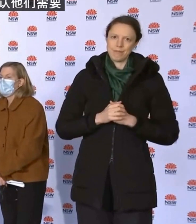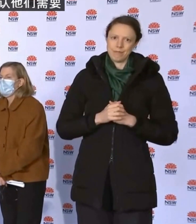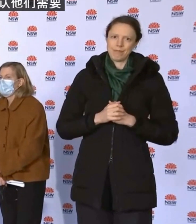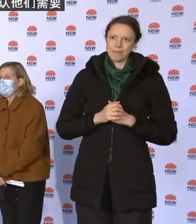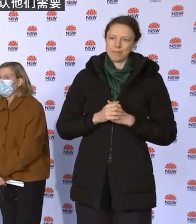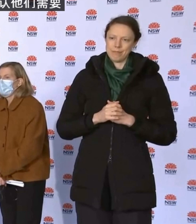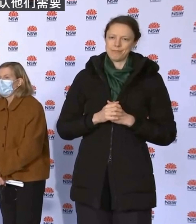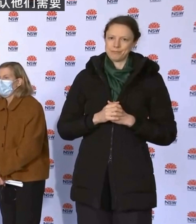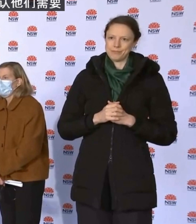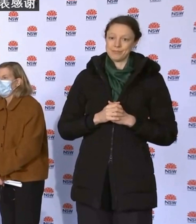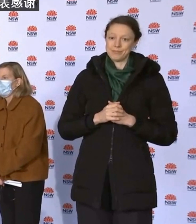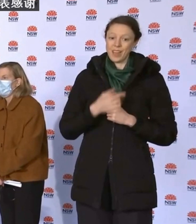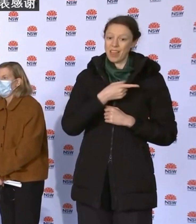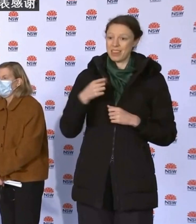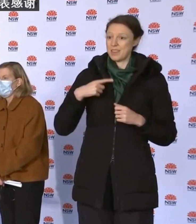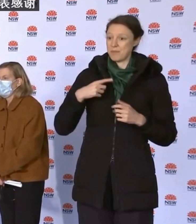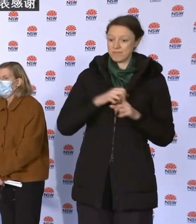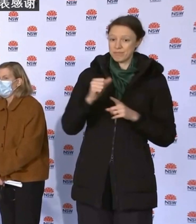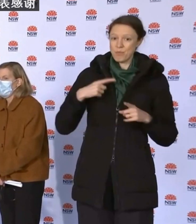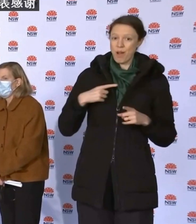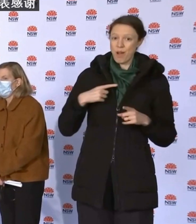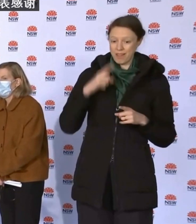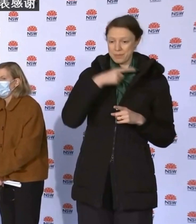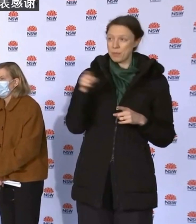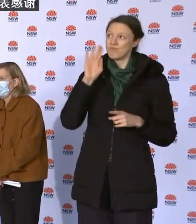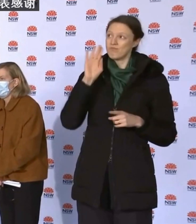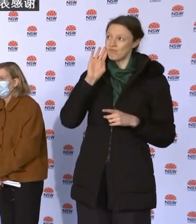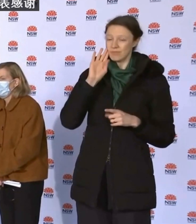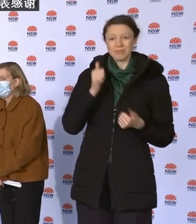workforces, acknowledge that they need to do that, and we're deeply grateful for that.